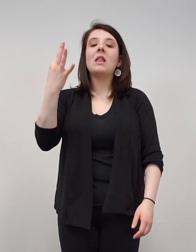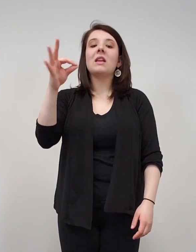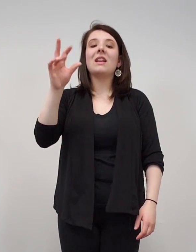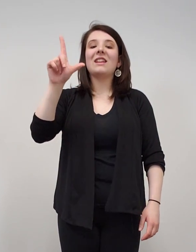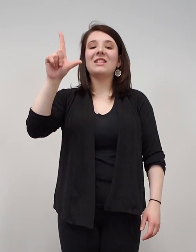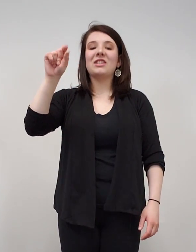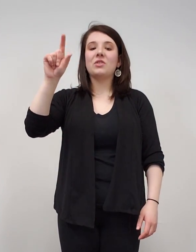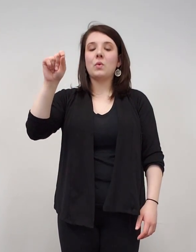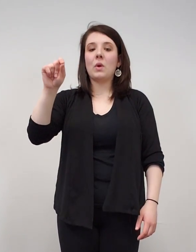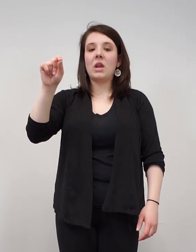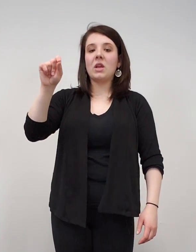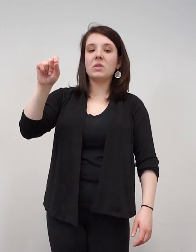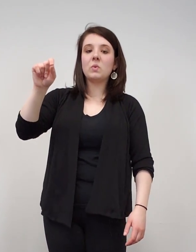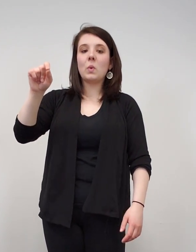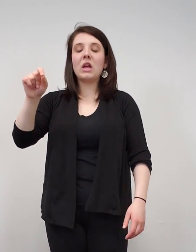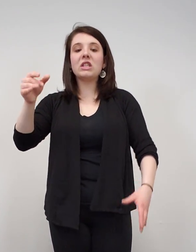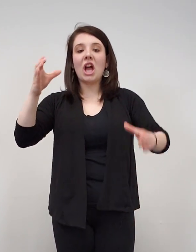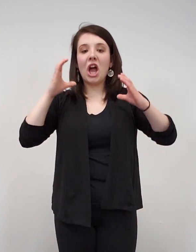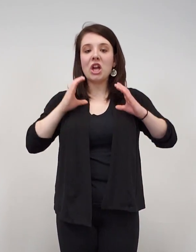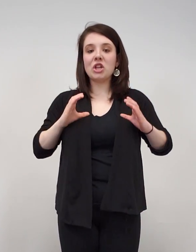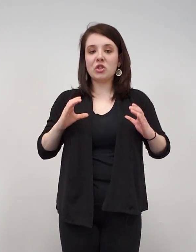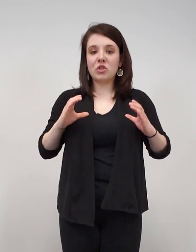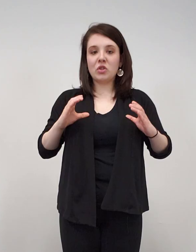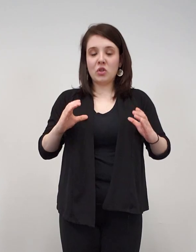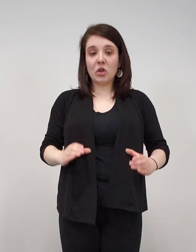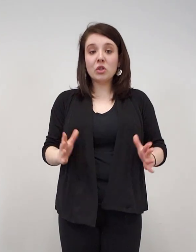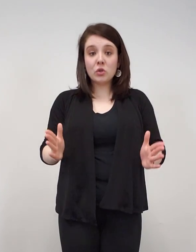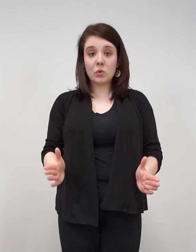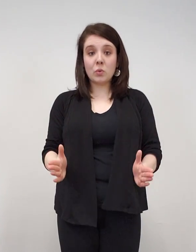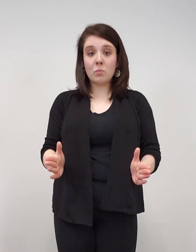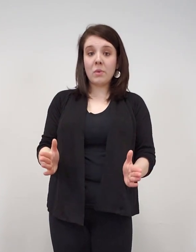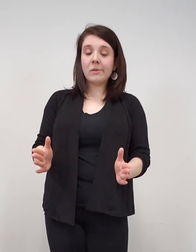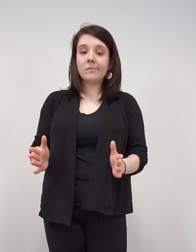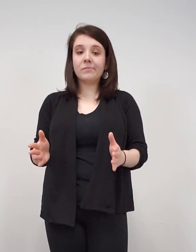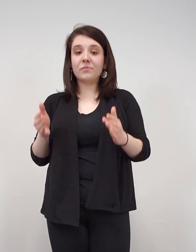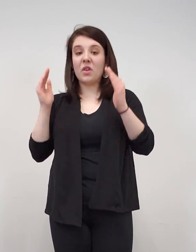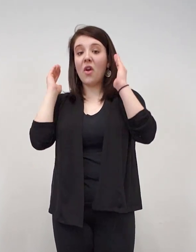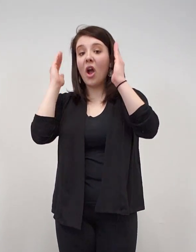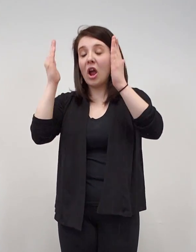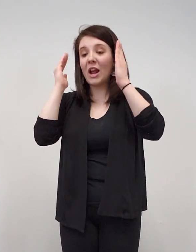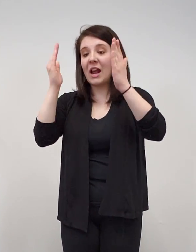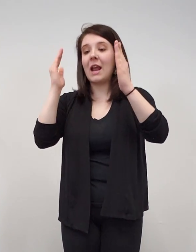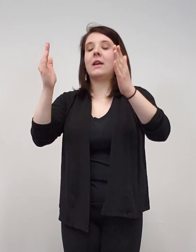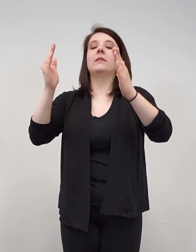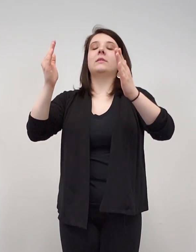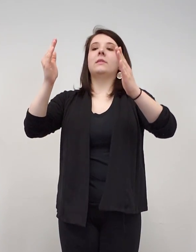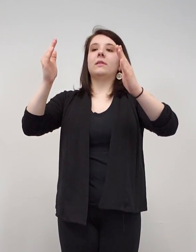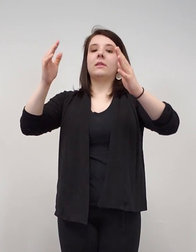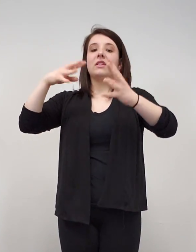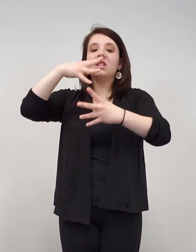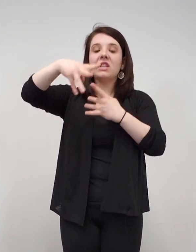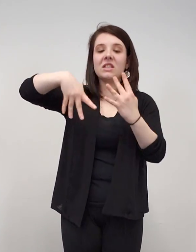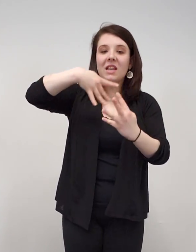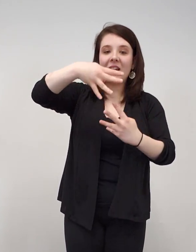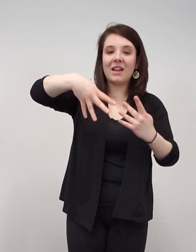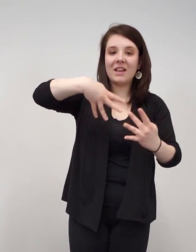economy emphasized advertising, chain stores, and installment plans. They all became critical ways of